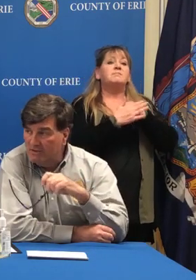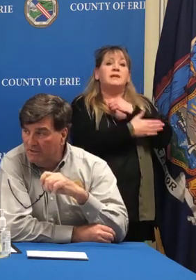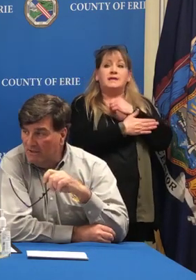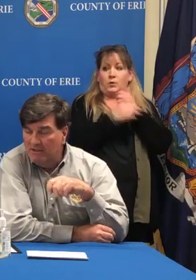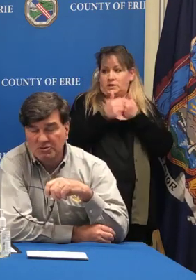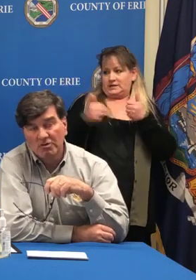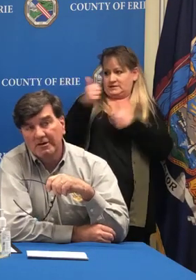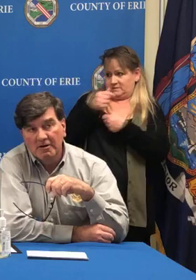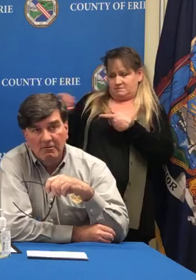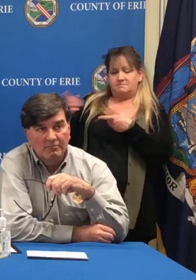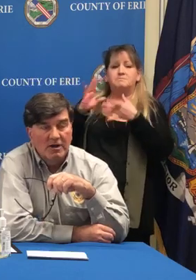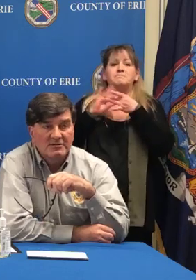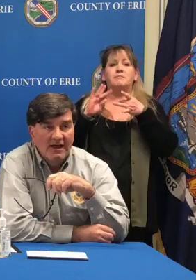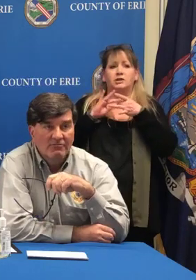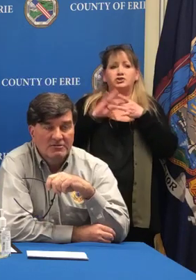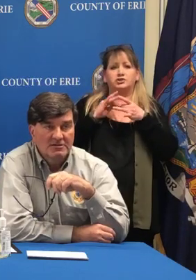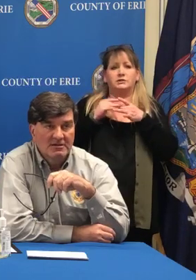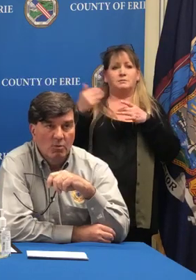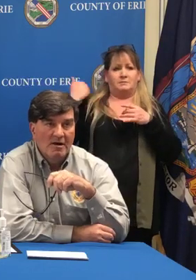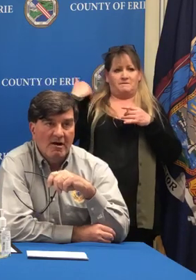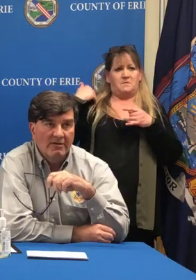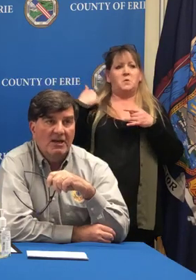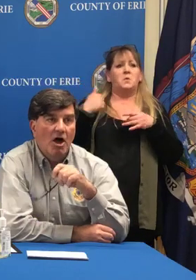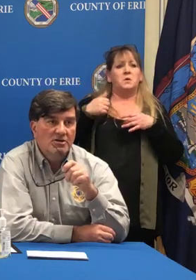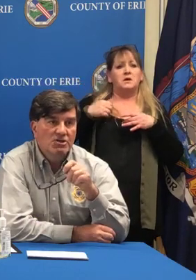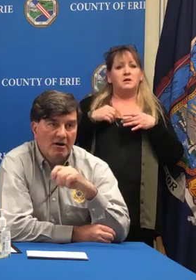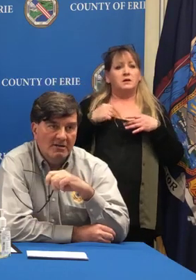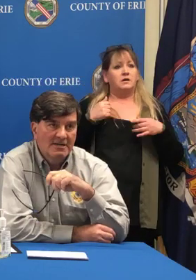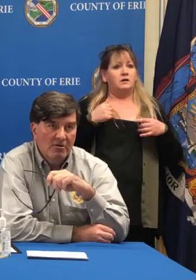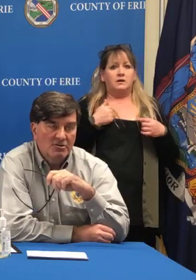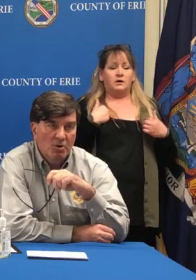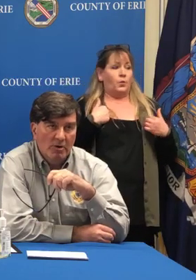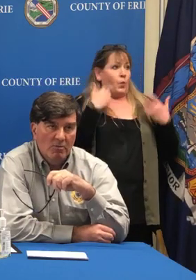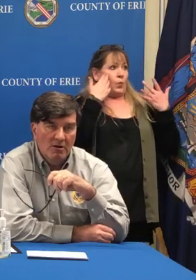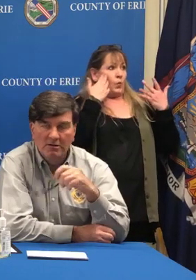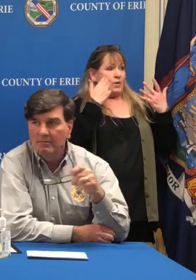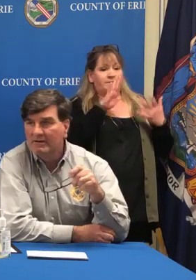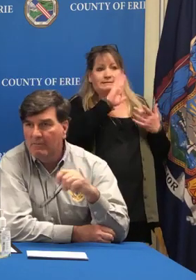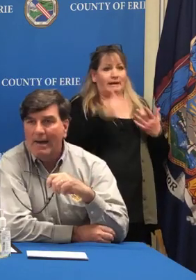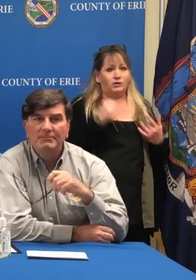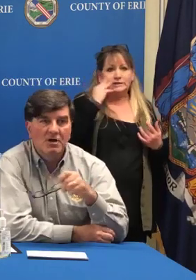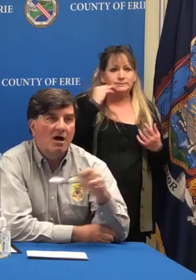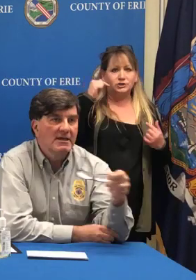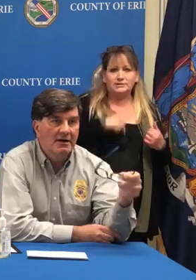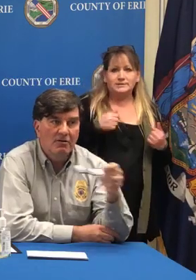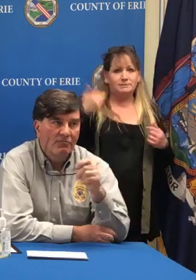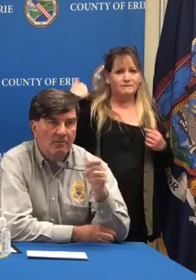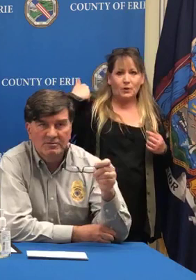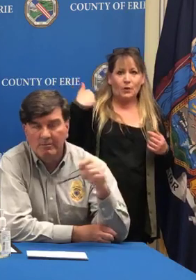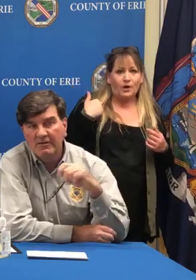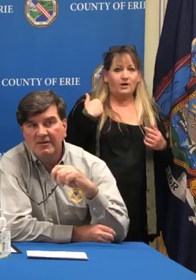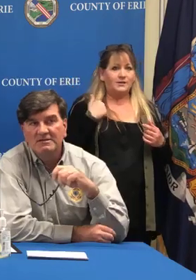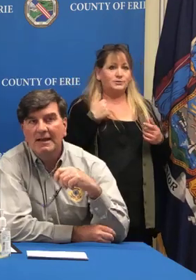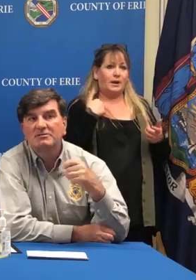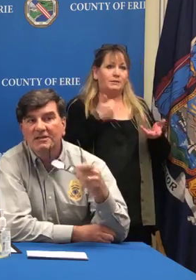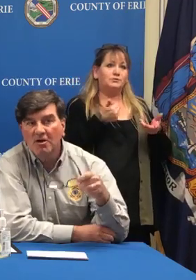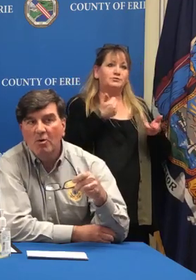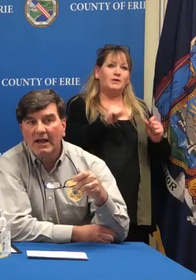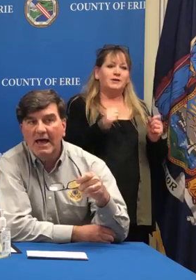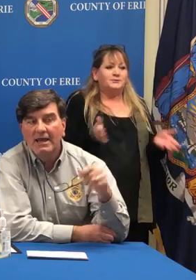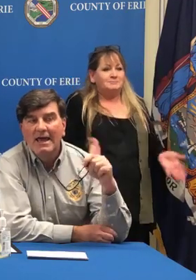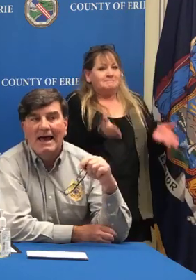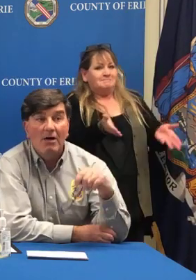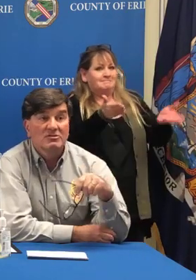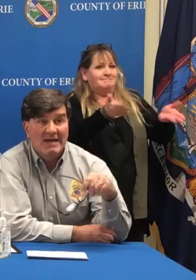did mention in his earlier press conferences that we are in uncharted territory. Well, a little bit of a pep talk here from some of the things that I'm seeing